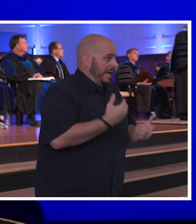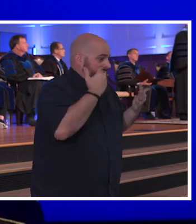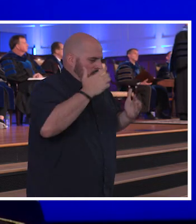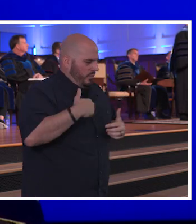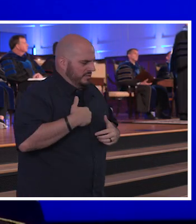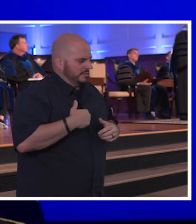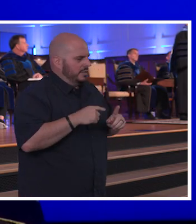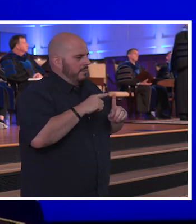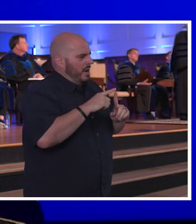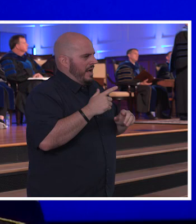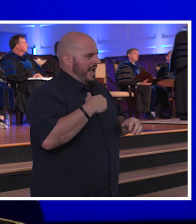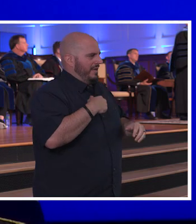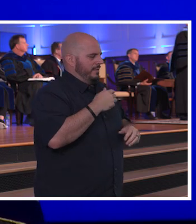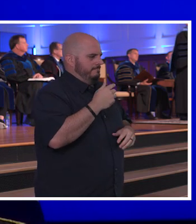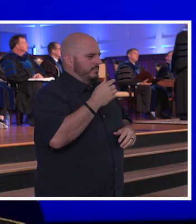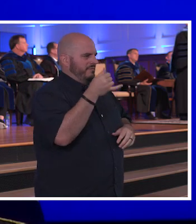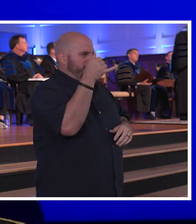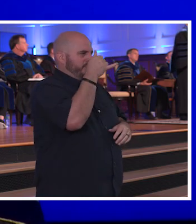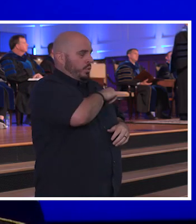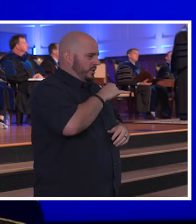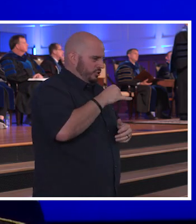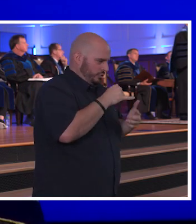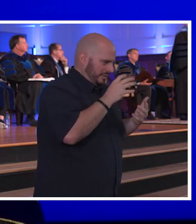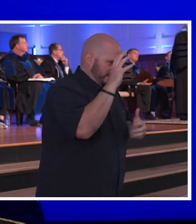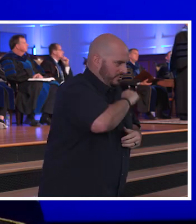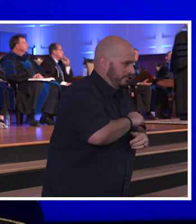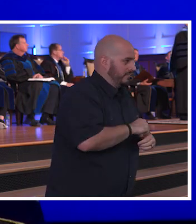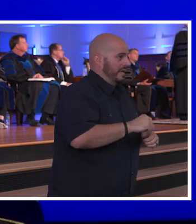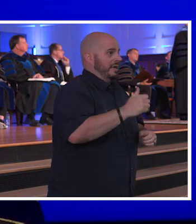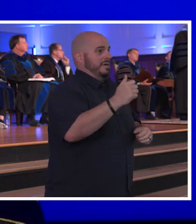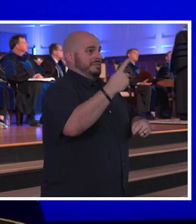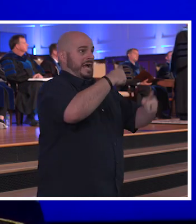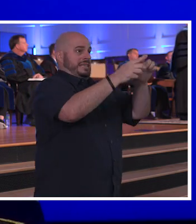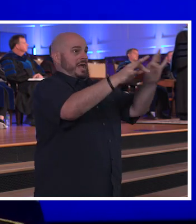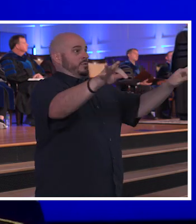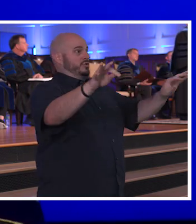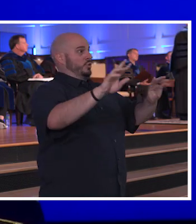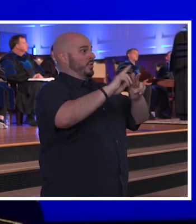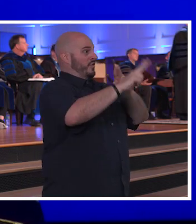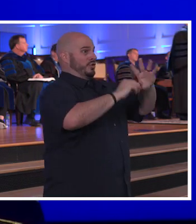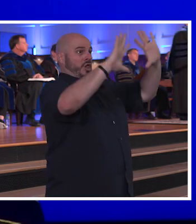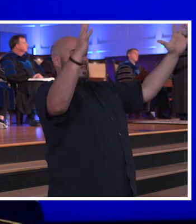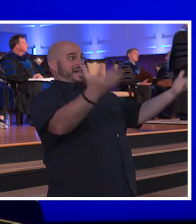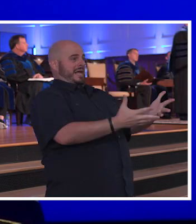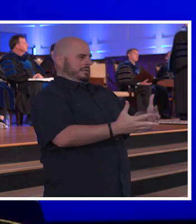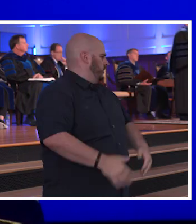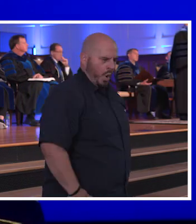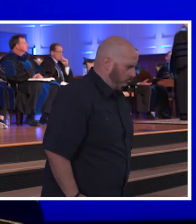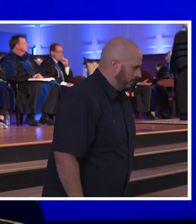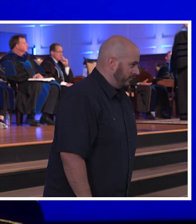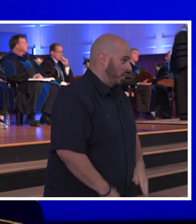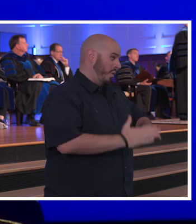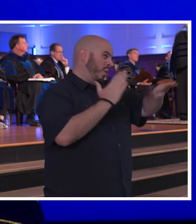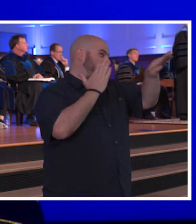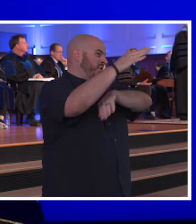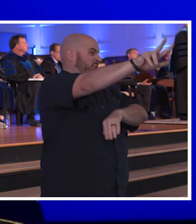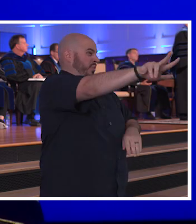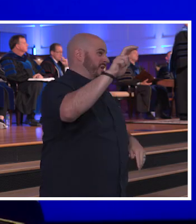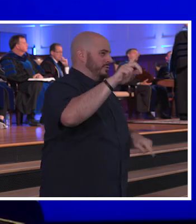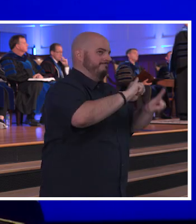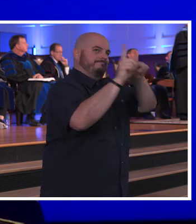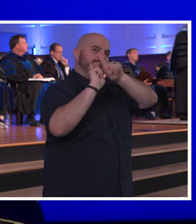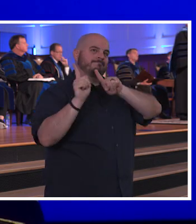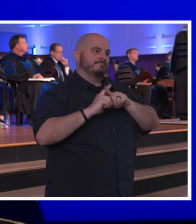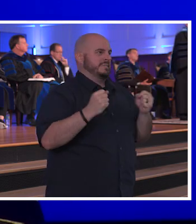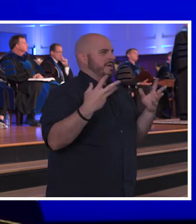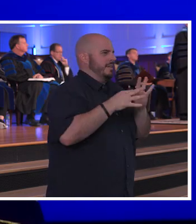foolish assumption that sign language was universal. That is not the case at all. There are more than 300 different sign